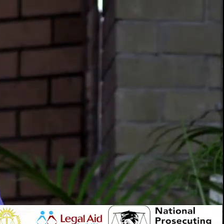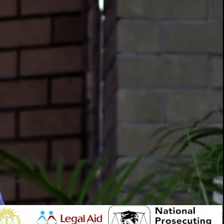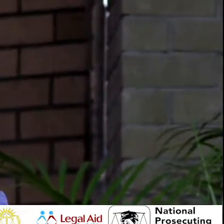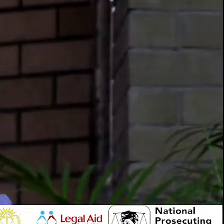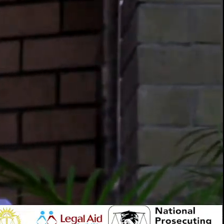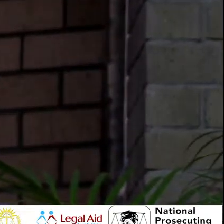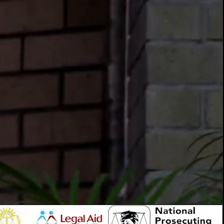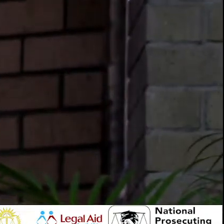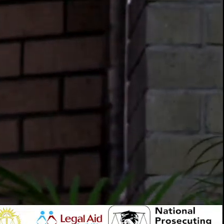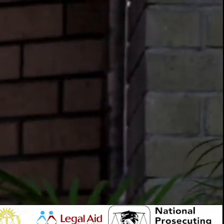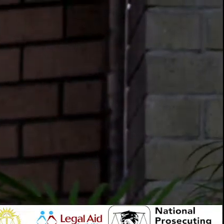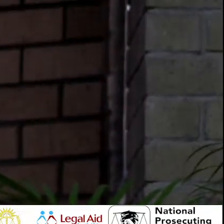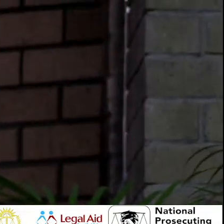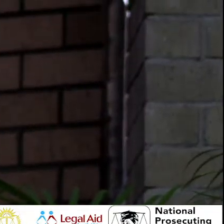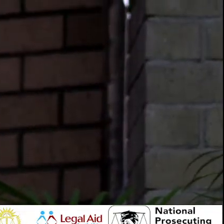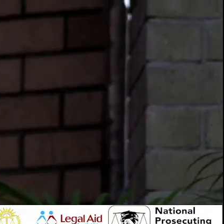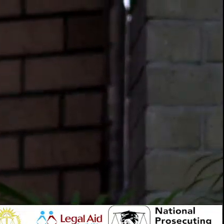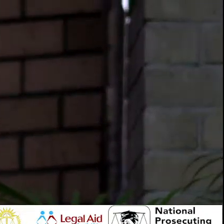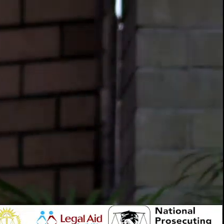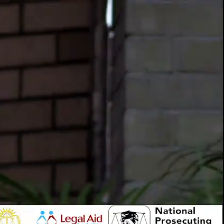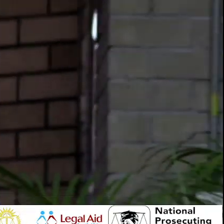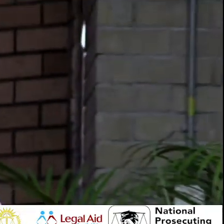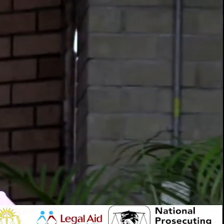everybody, ladies and gentlemen.